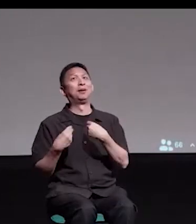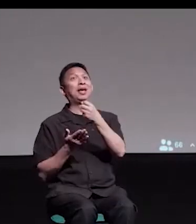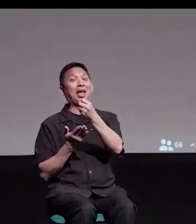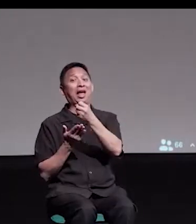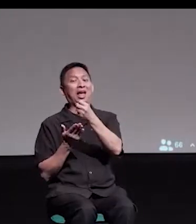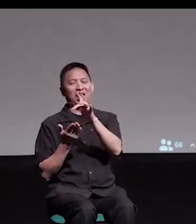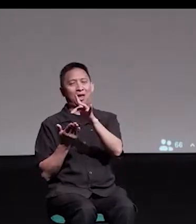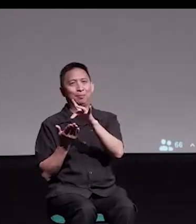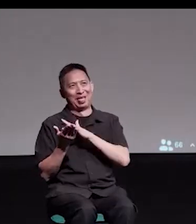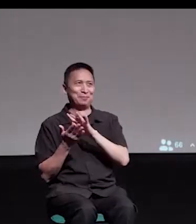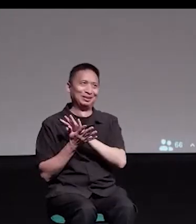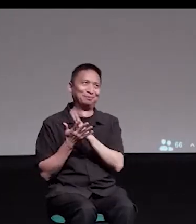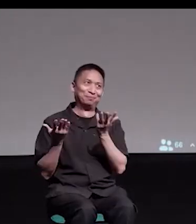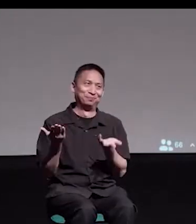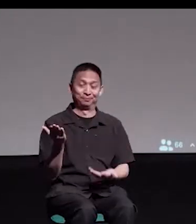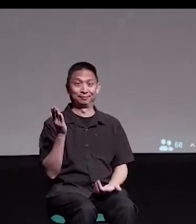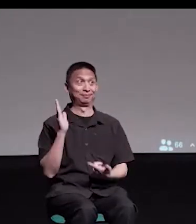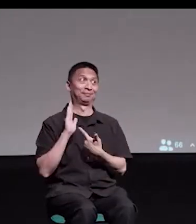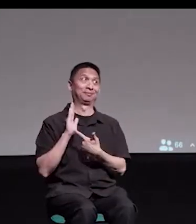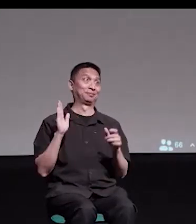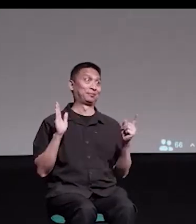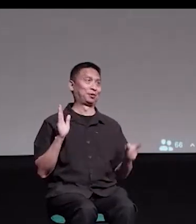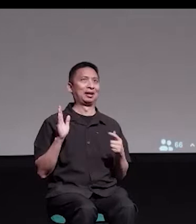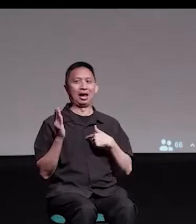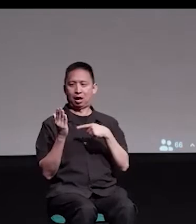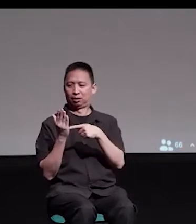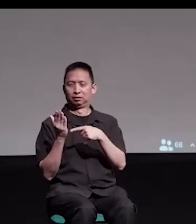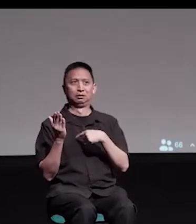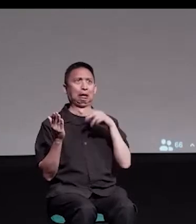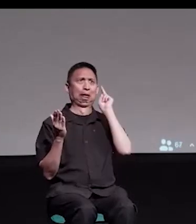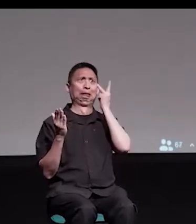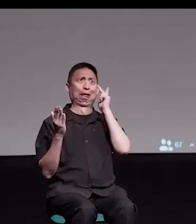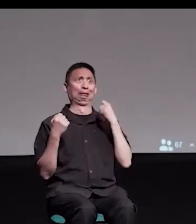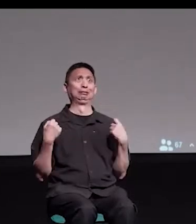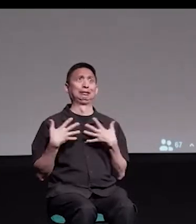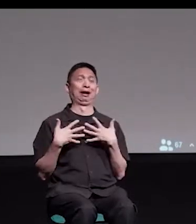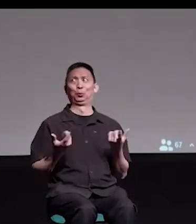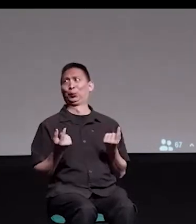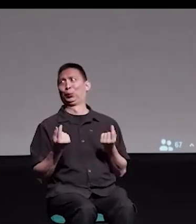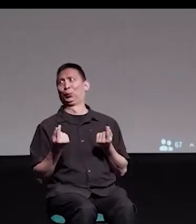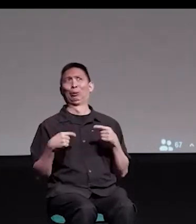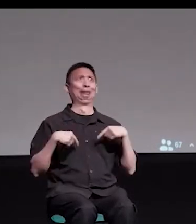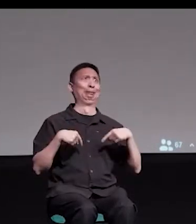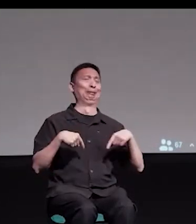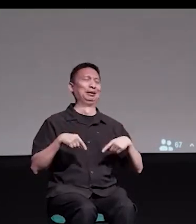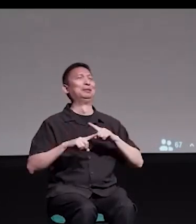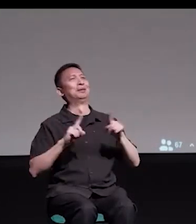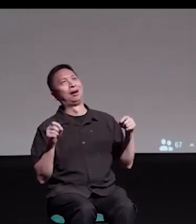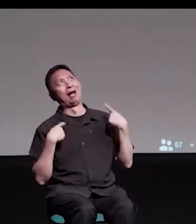page, right? And I'm very scared of it. Still, after this many